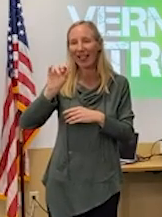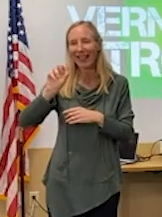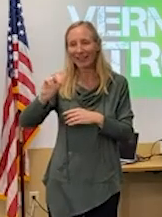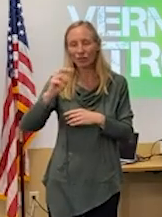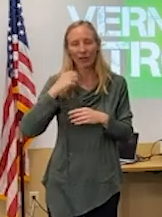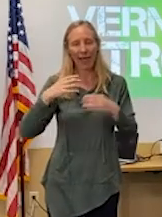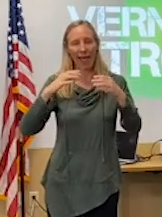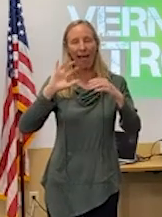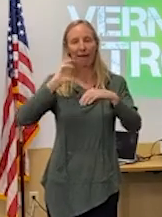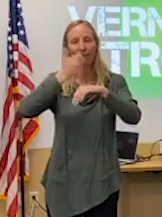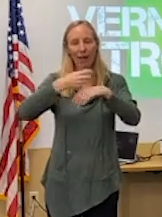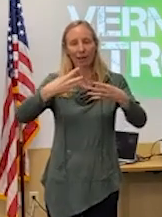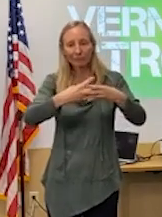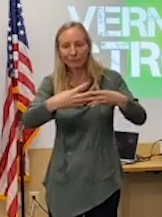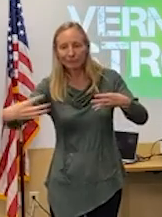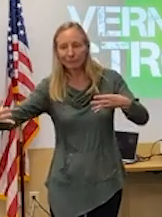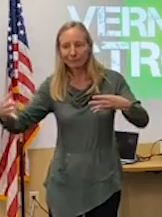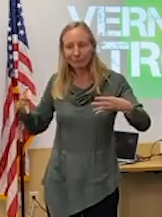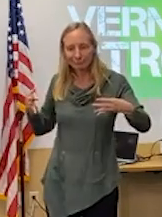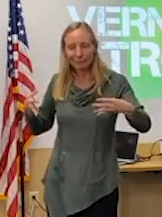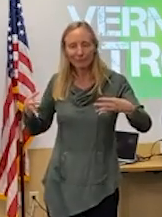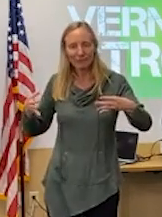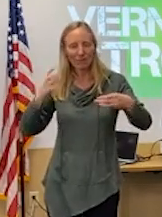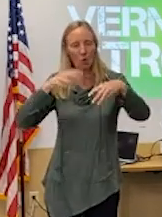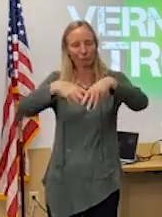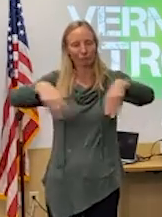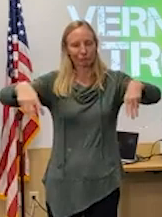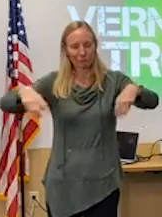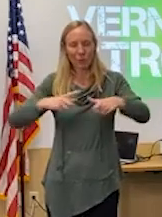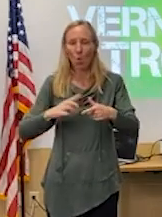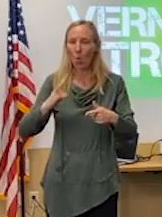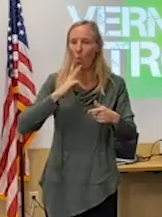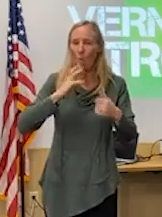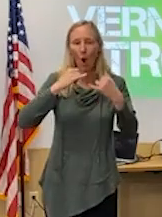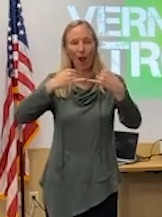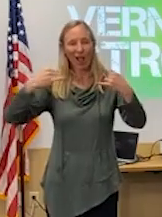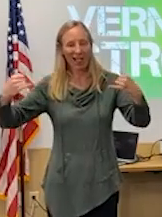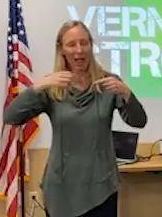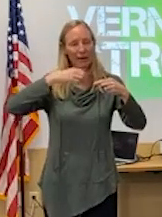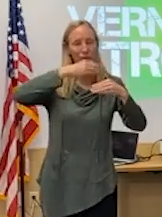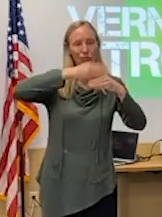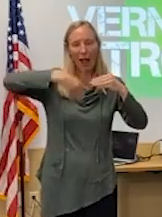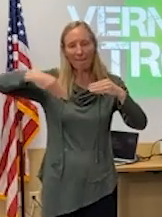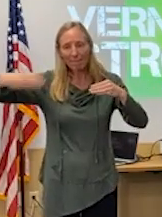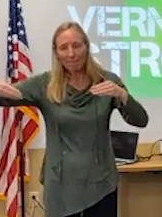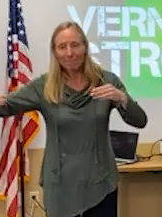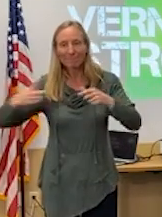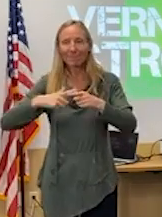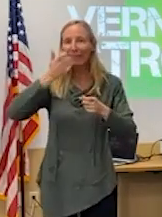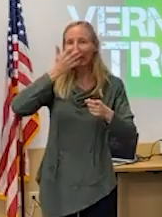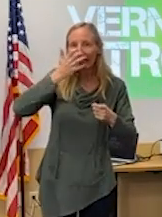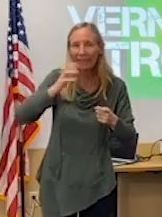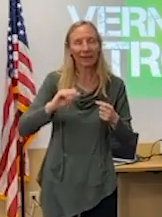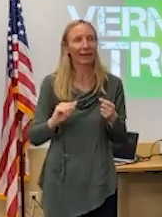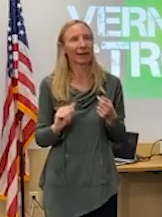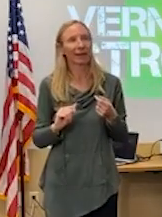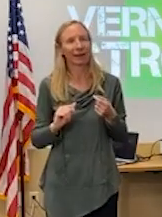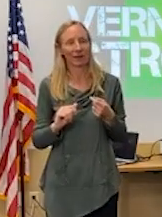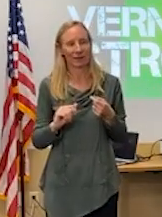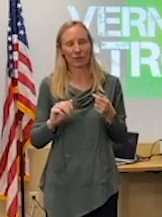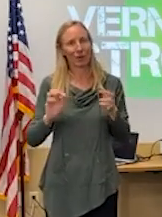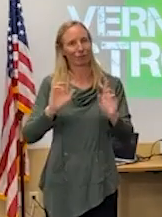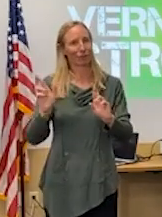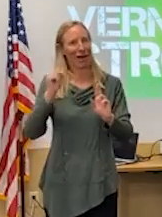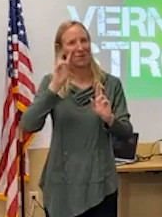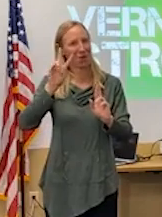area. We'll have insulation under there. The water lines will be wrapped and heated, and so they're set for